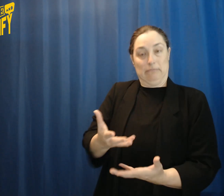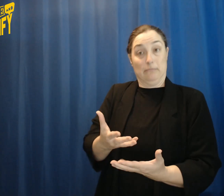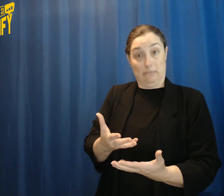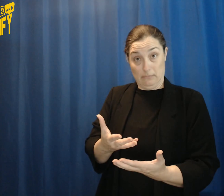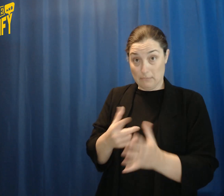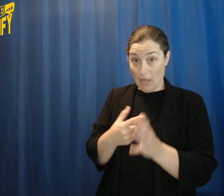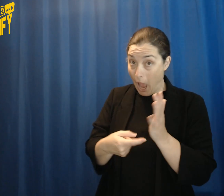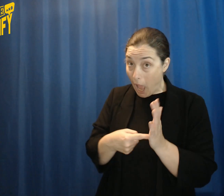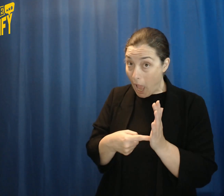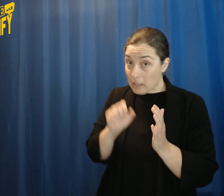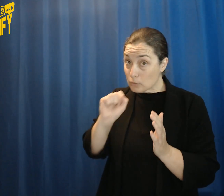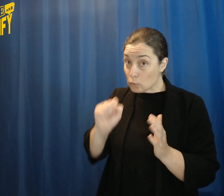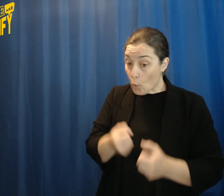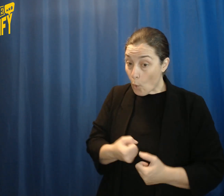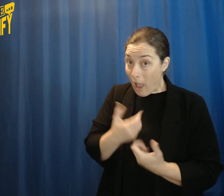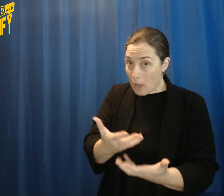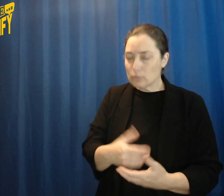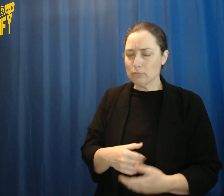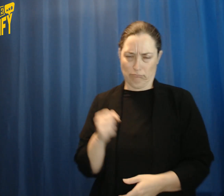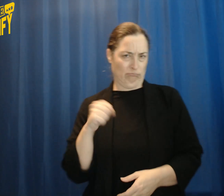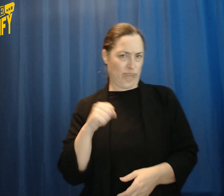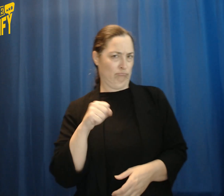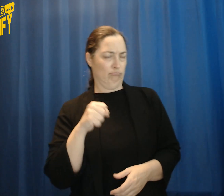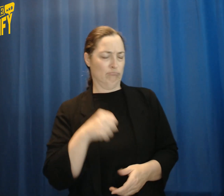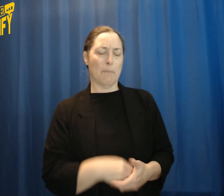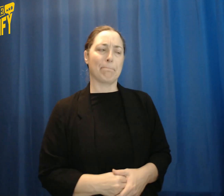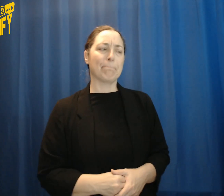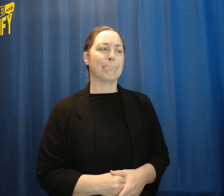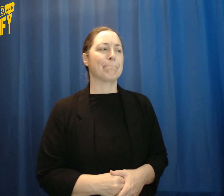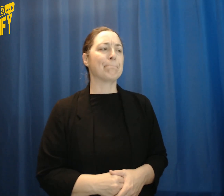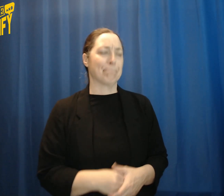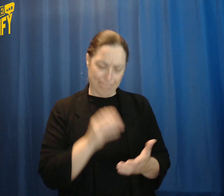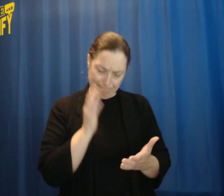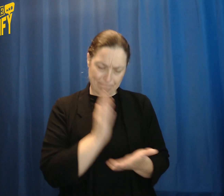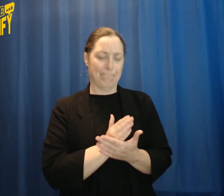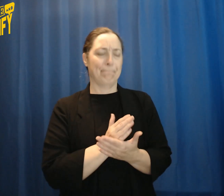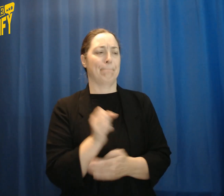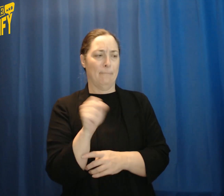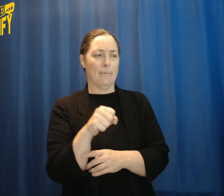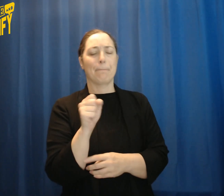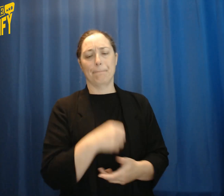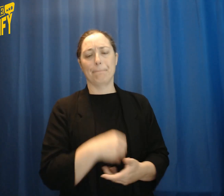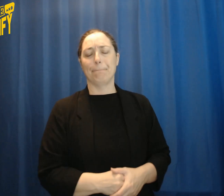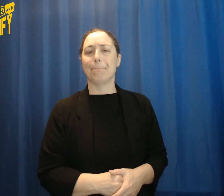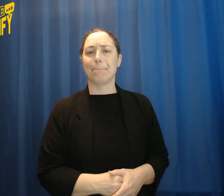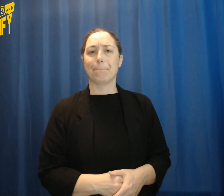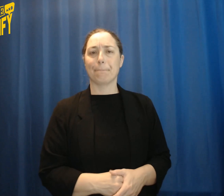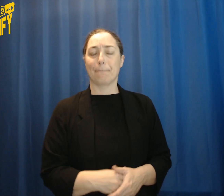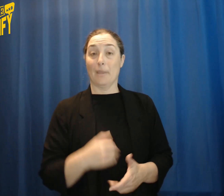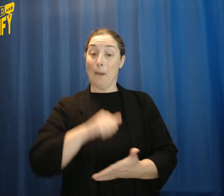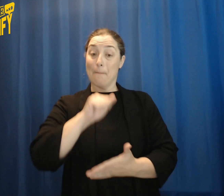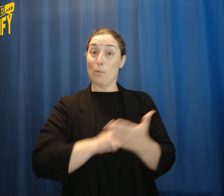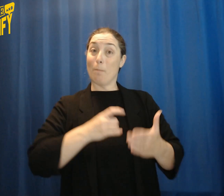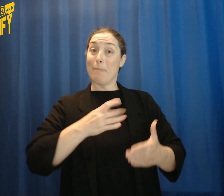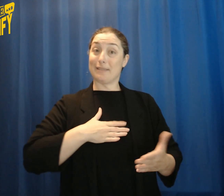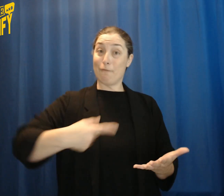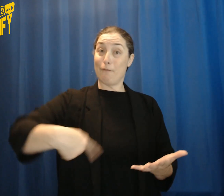art? Absolutely. Yeah, absolutely. Yeah. I went and bought myself a pottery wheel a couple of